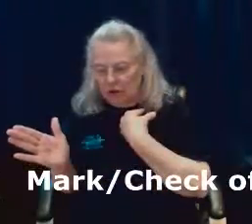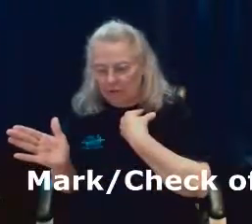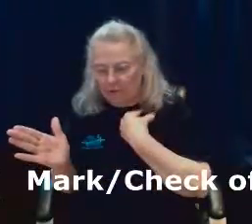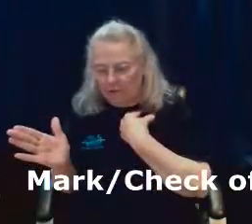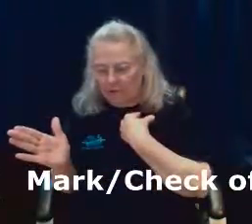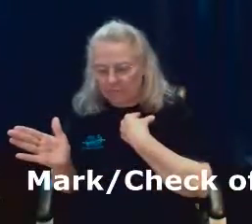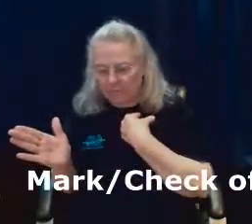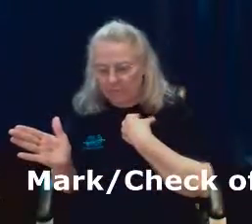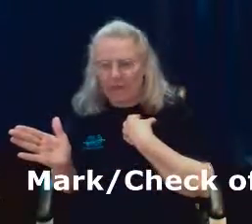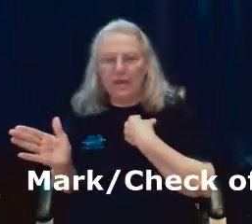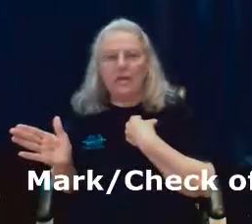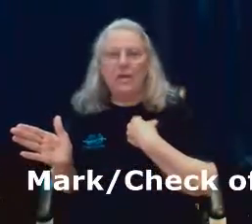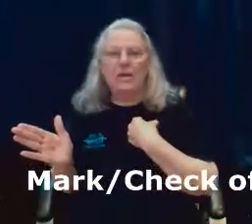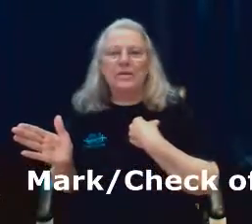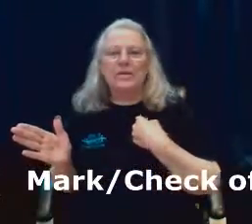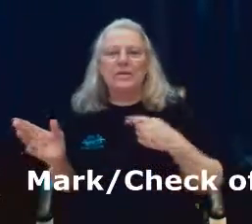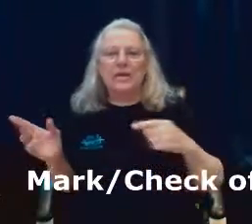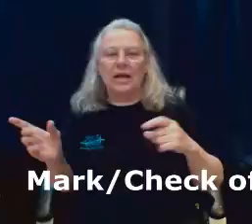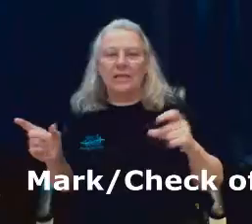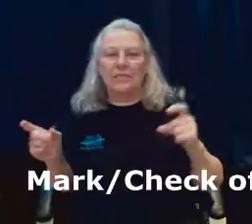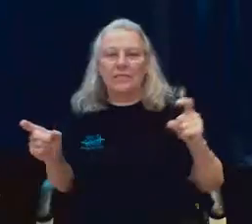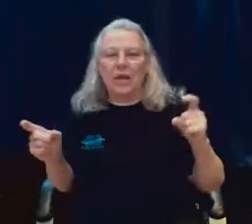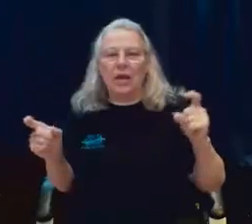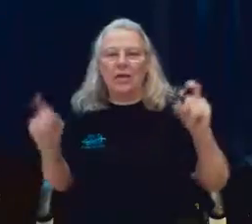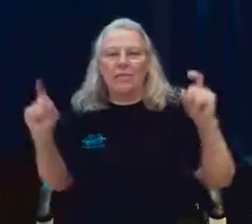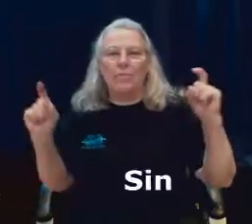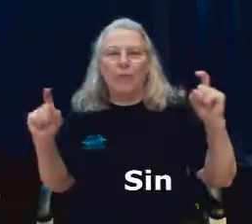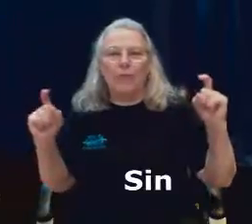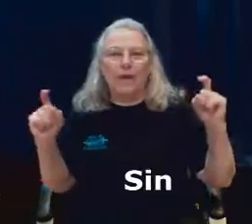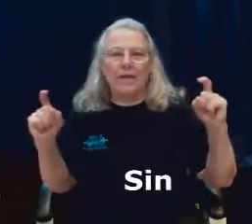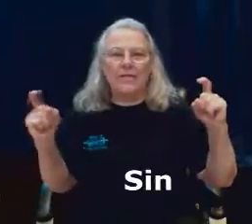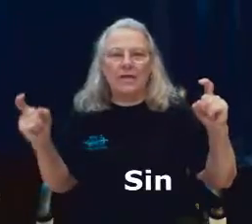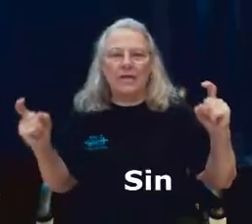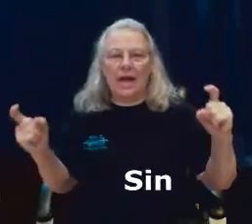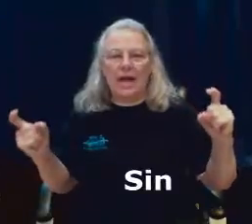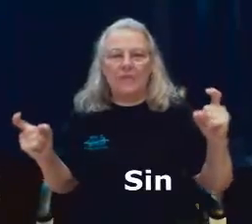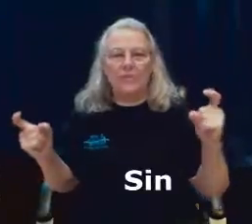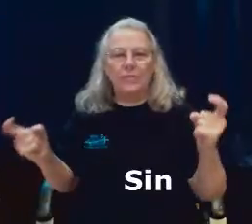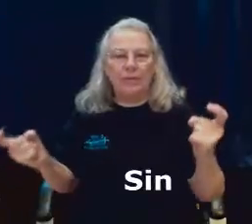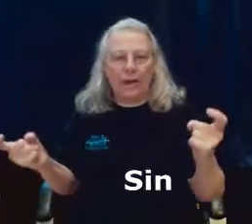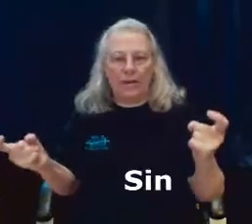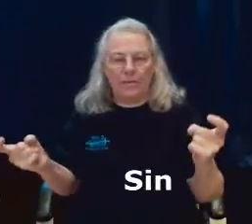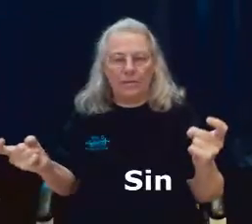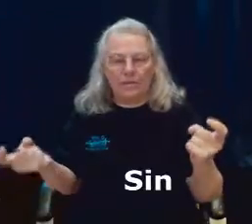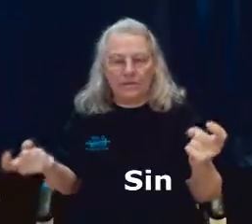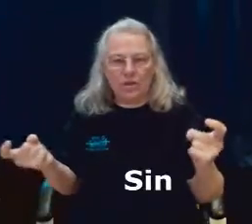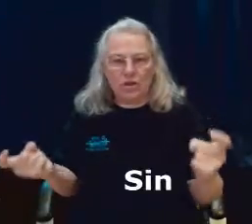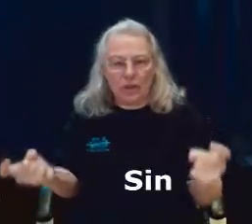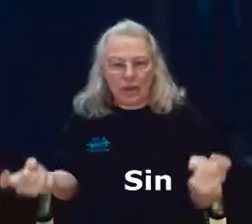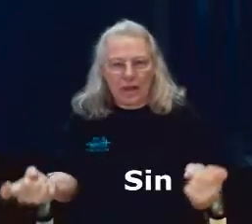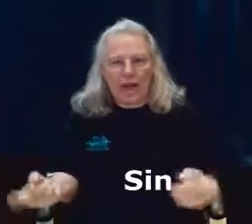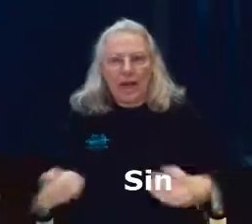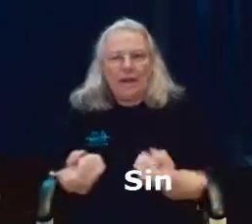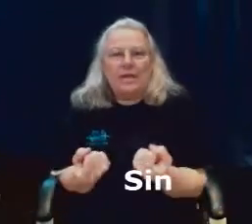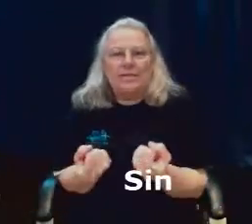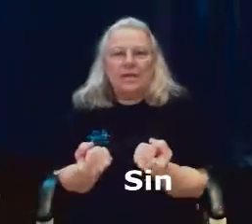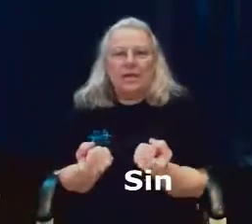off. Sin, both hands in the X position,